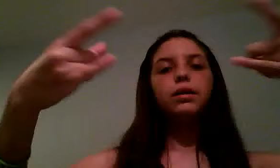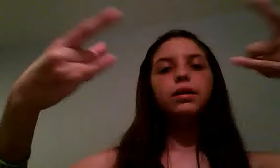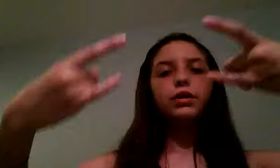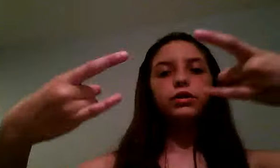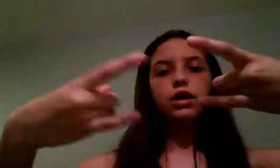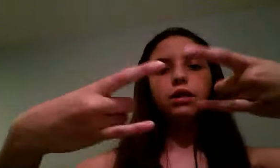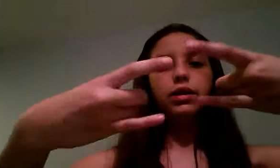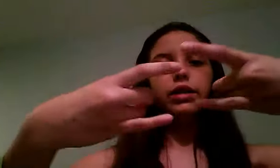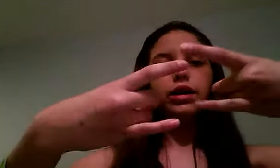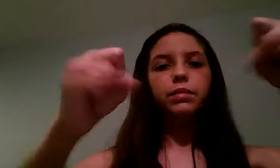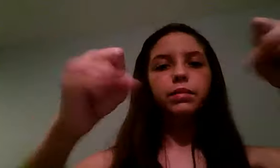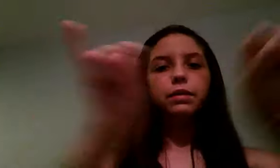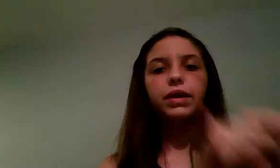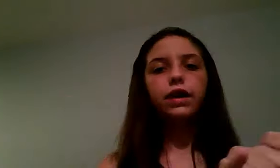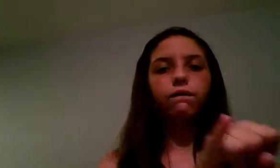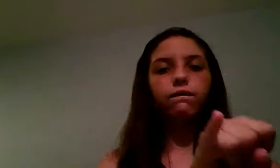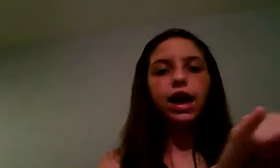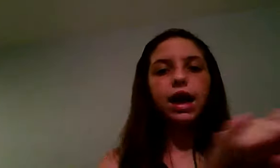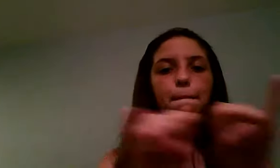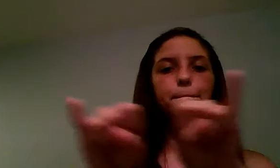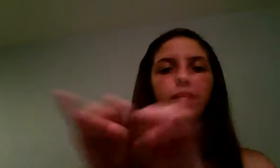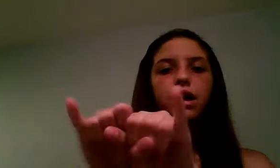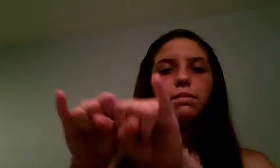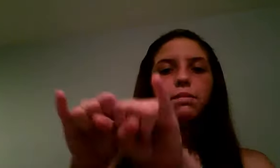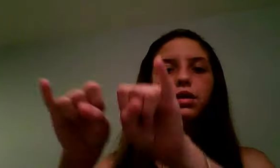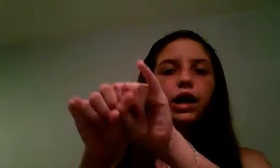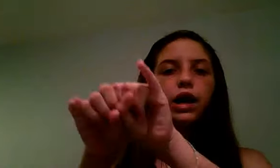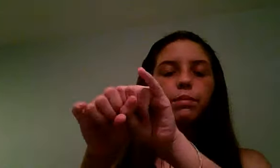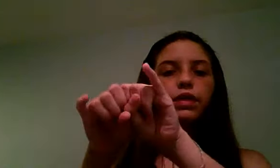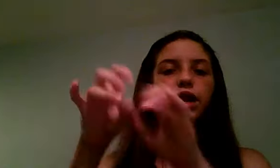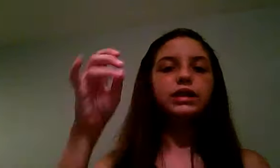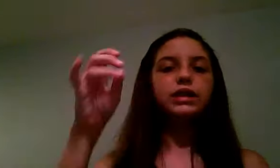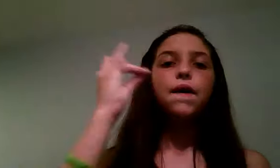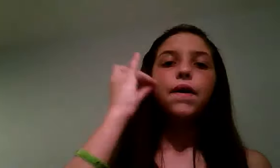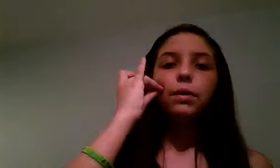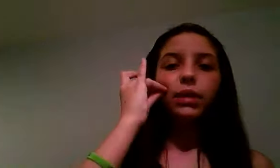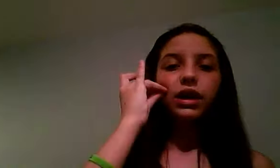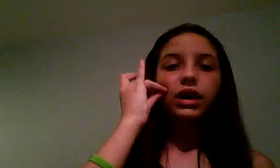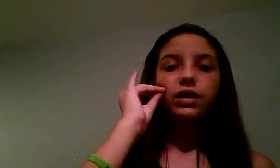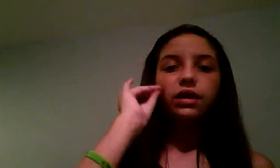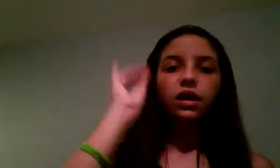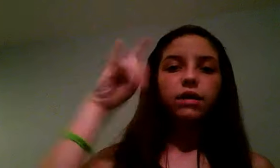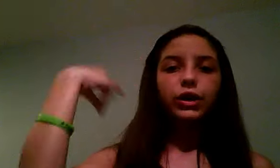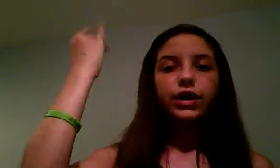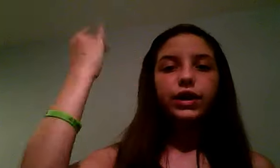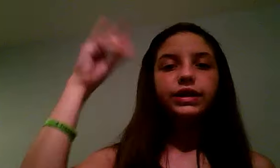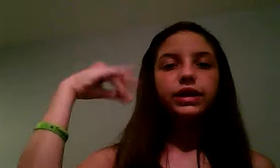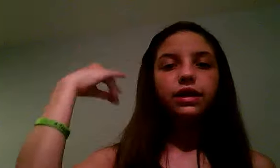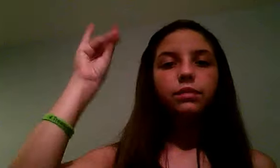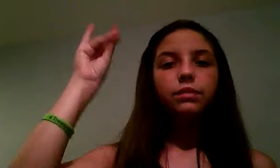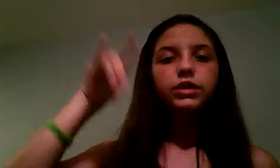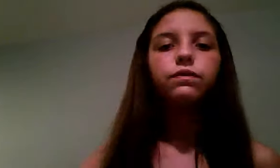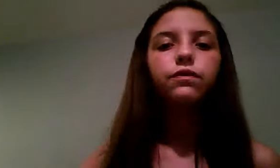llama, drama llama, big fat mama llama. Then it's baby llama, crazy llama, don't